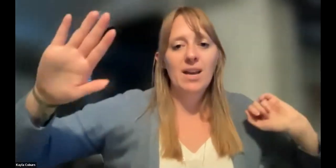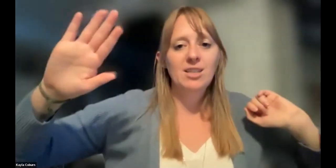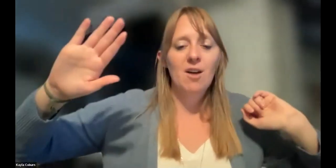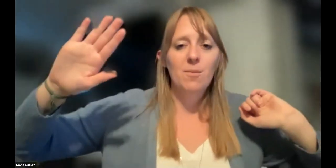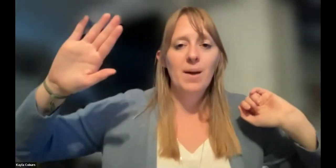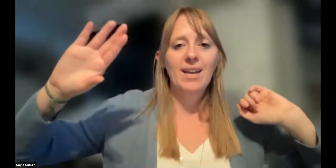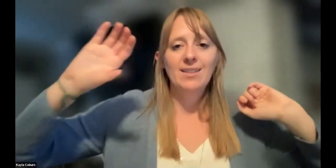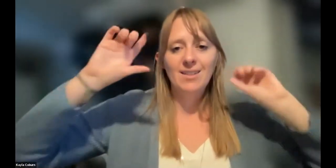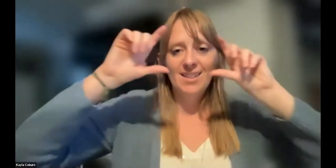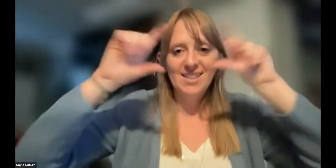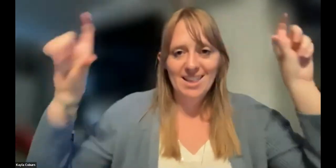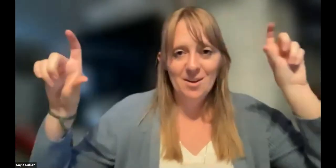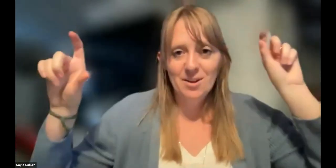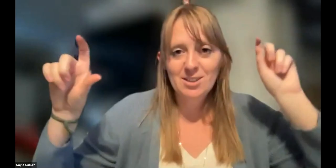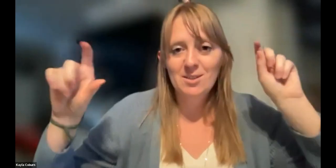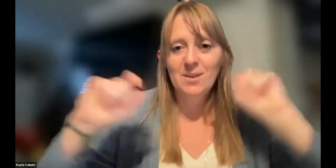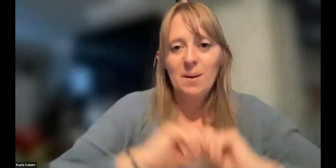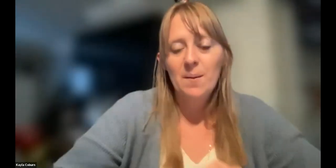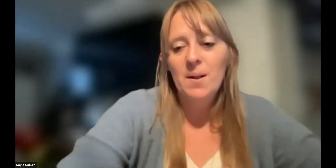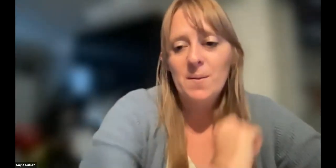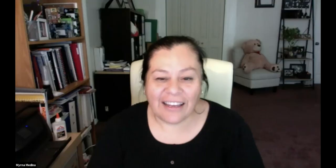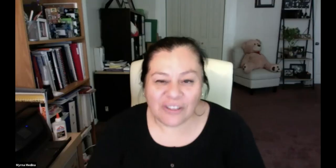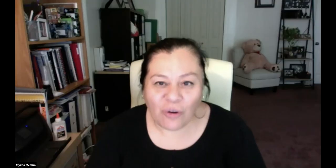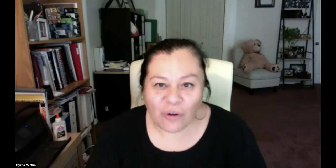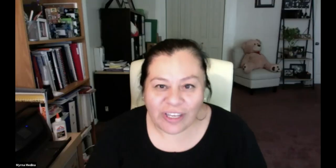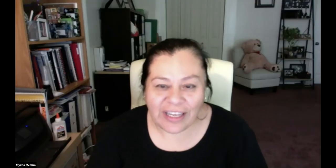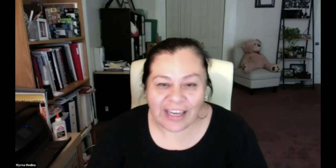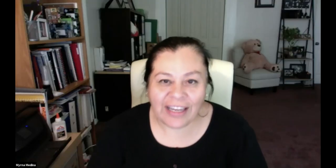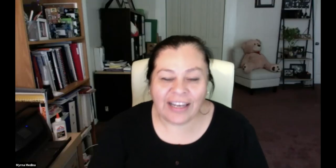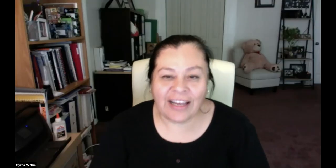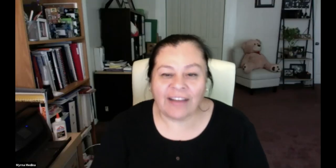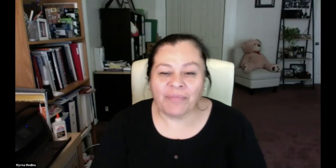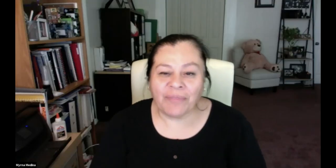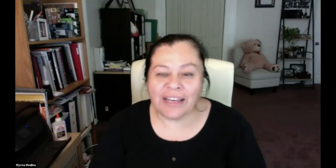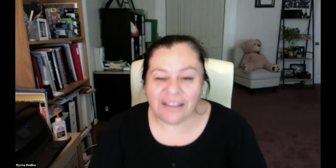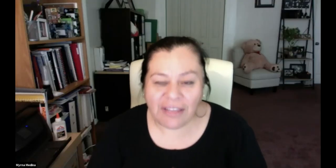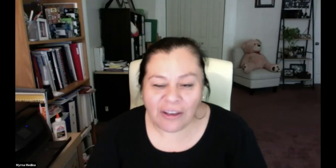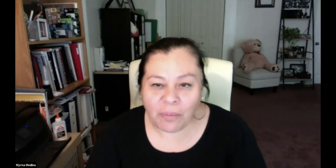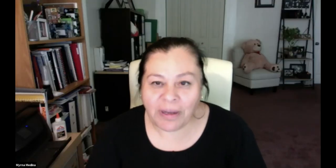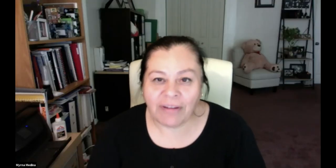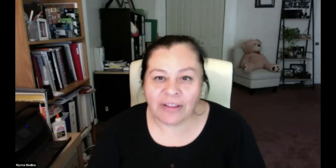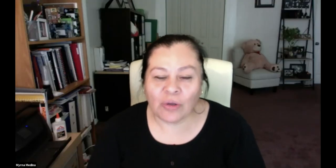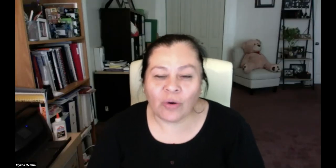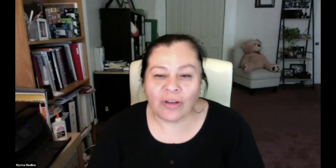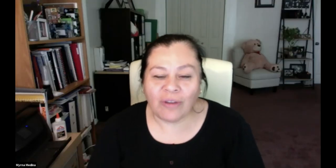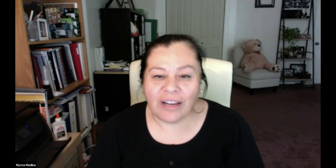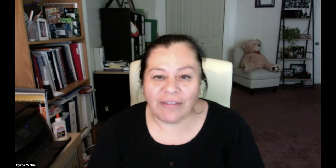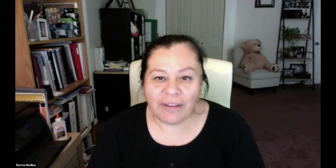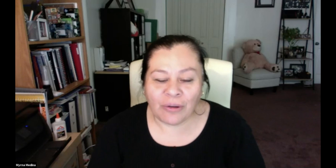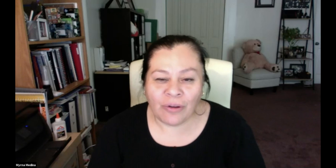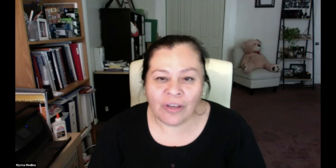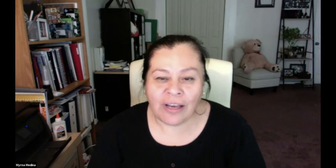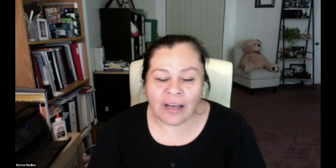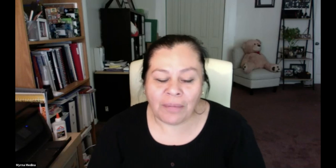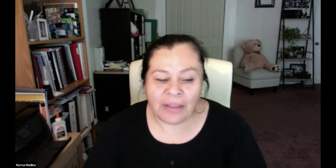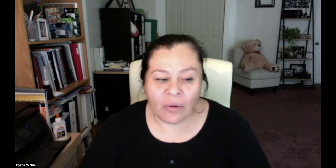and Spanish alphabet in sign language. solo corrí este video para ver todo el